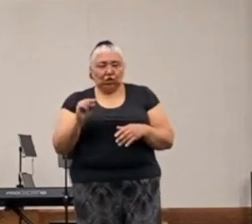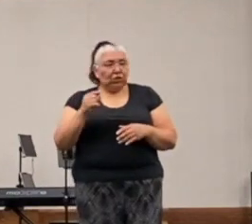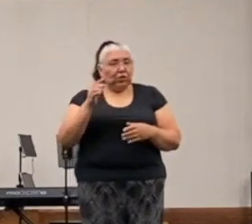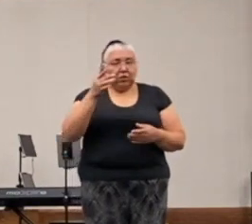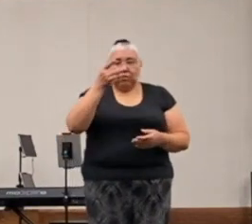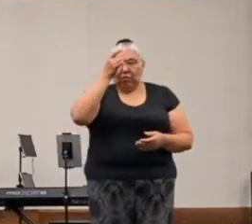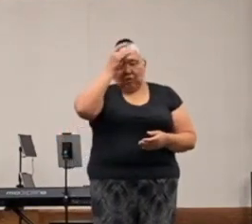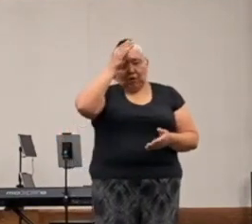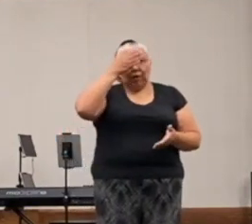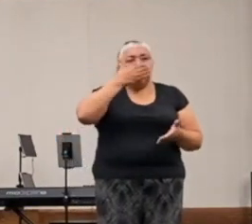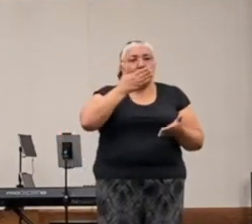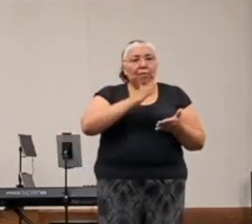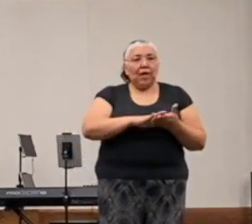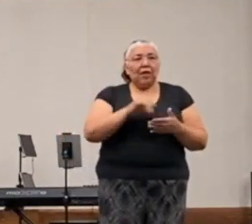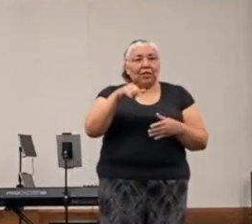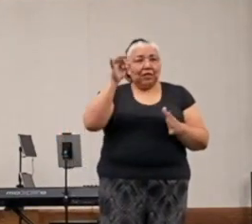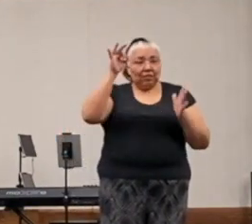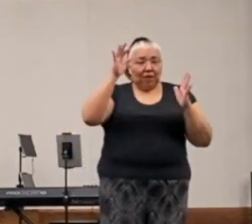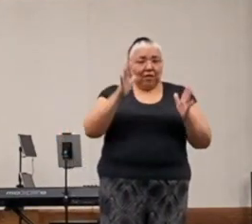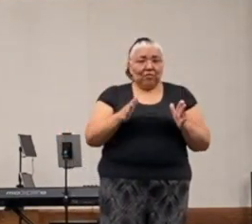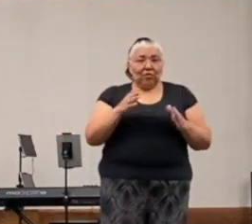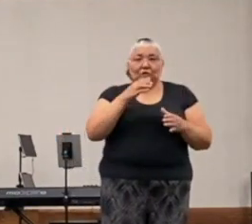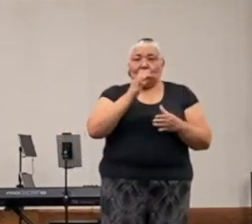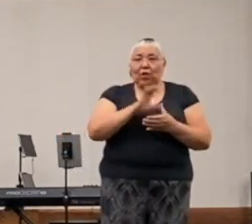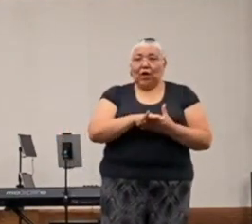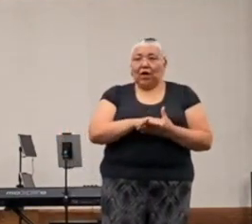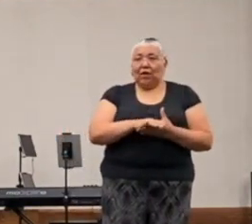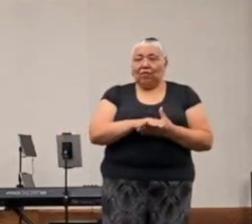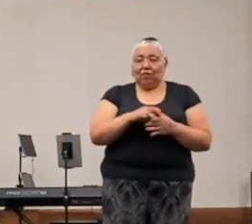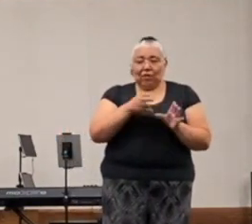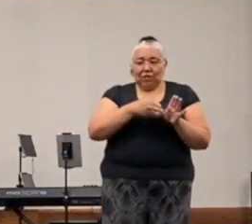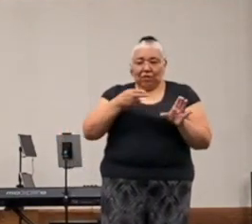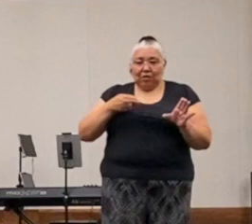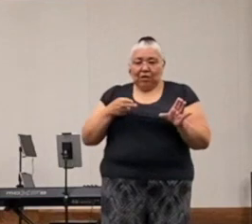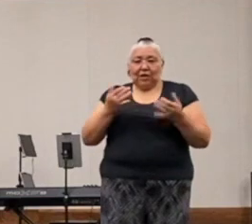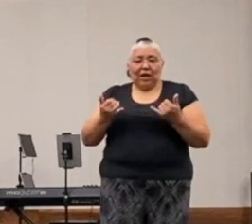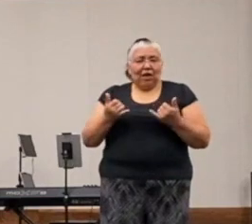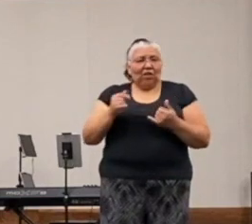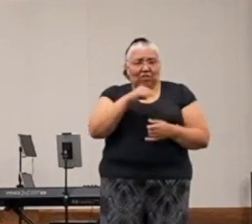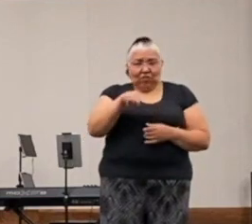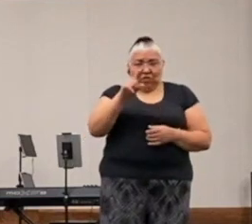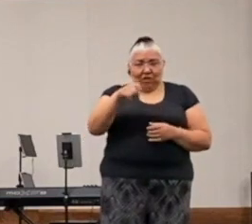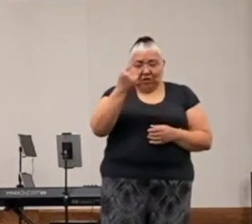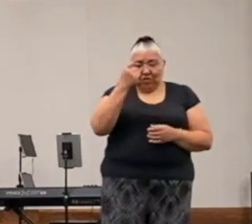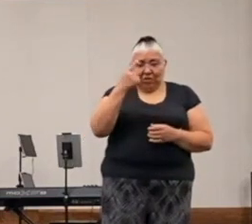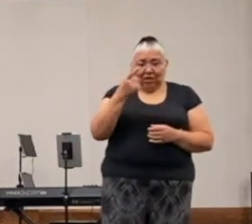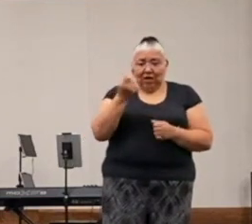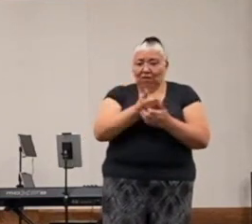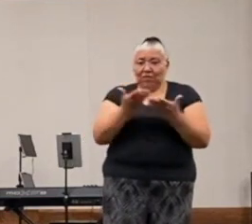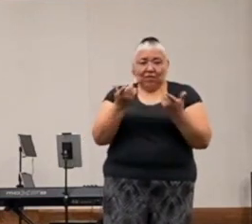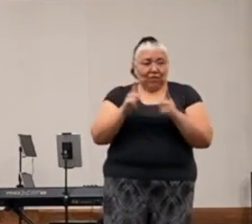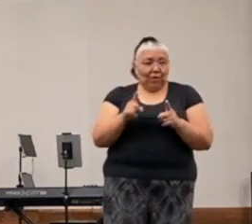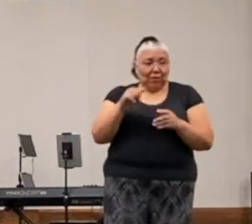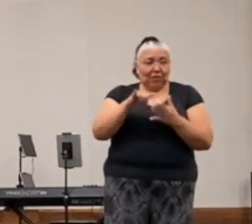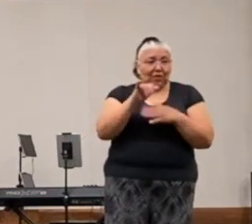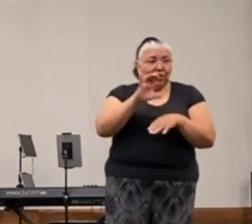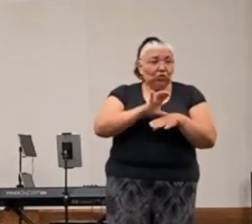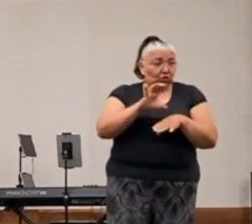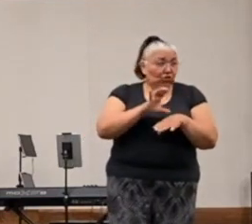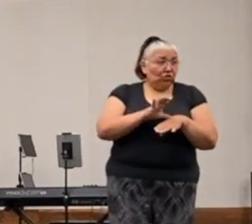it just got bad. And so this pastor and his wife had stepped down. Now you got to understand that everything that was happening in that